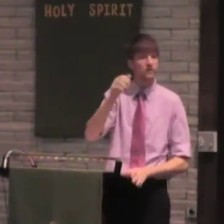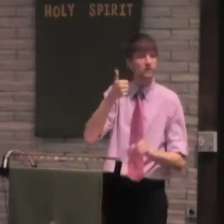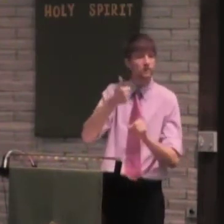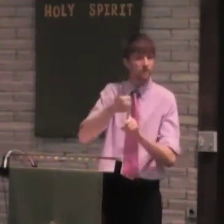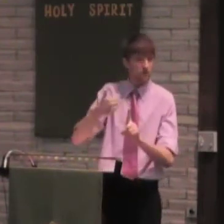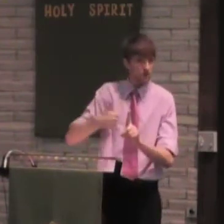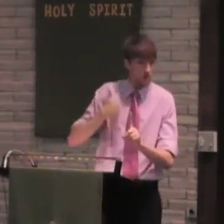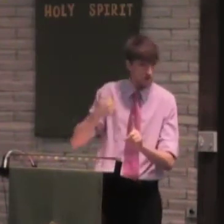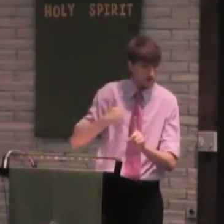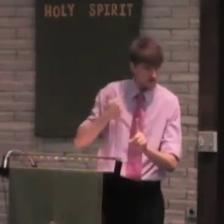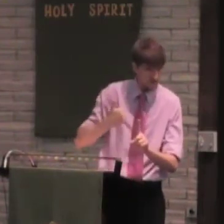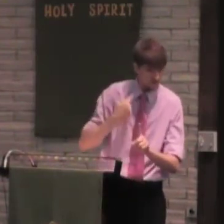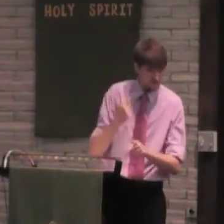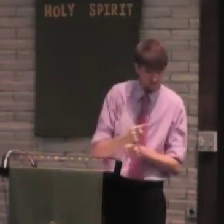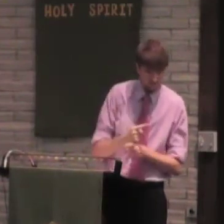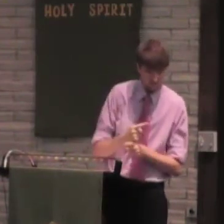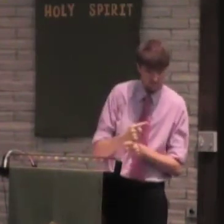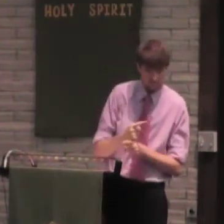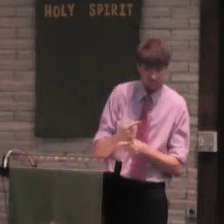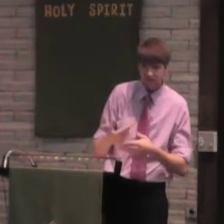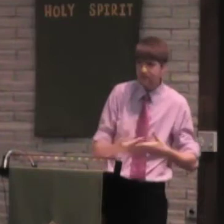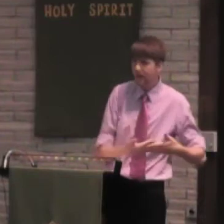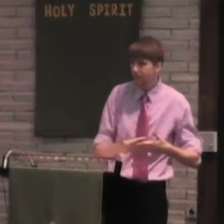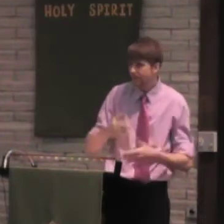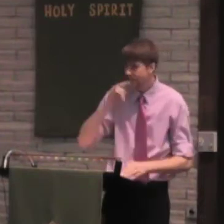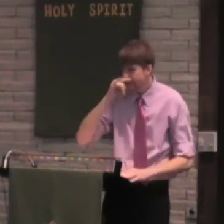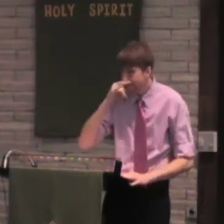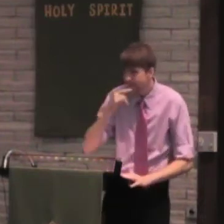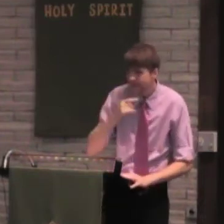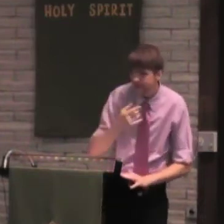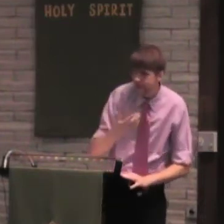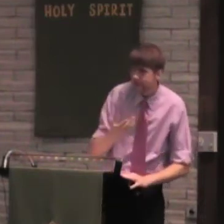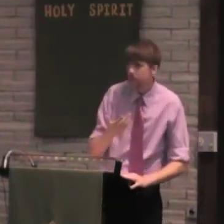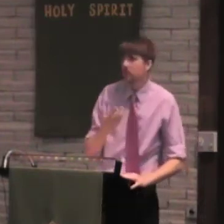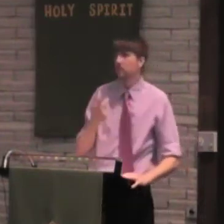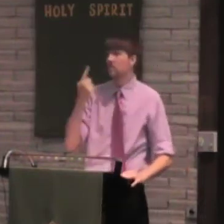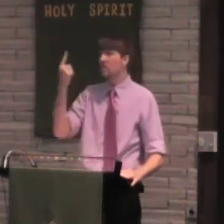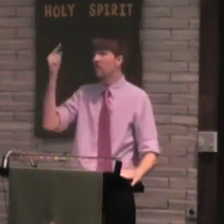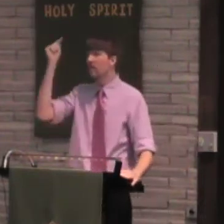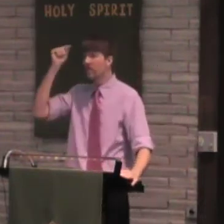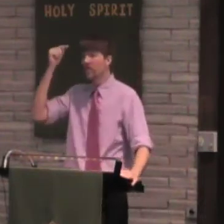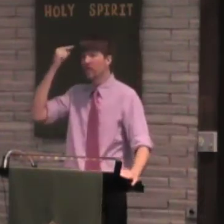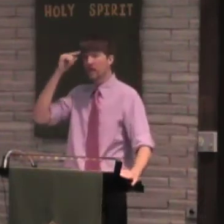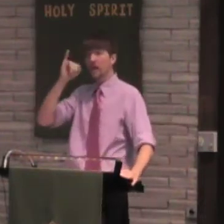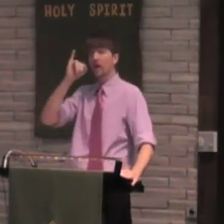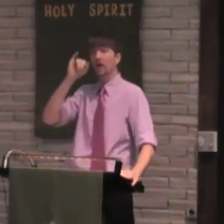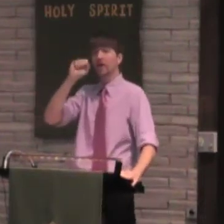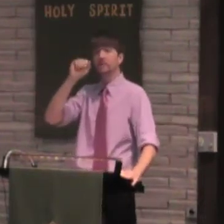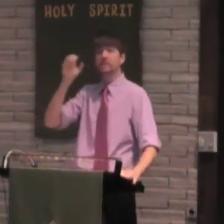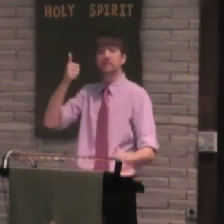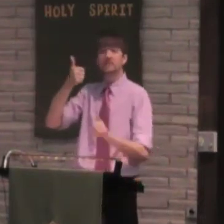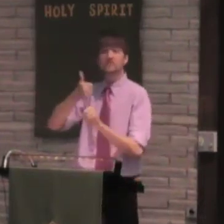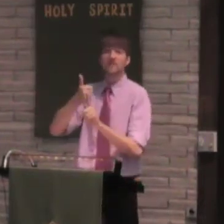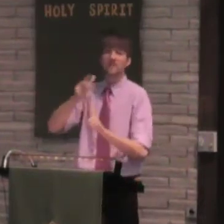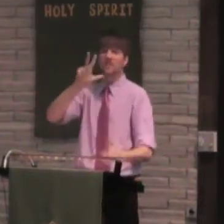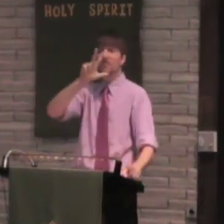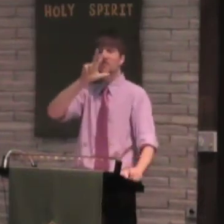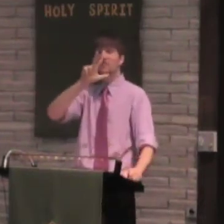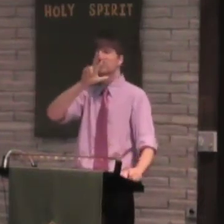that we tend to think of Isaac as being young, right? As a baby, a little kid. But theologians think that at that